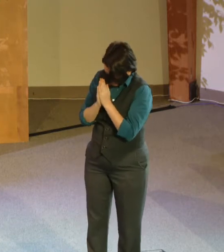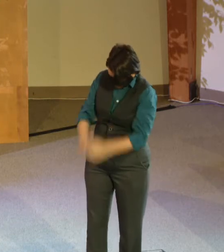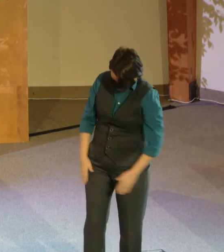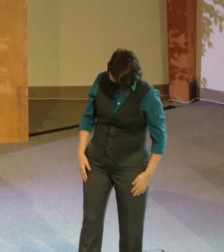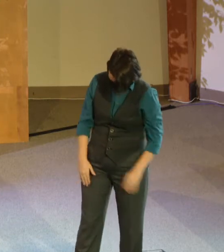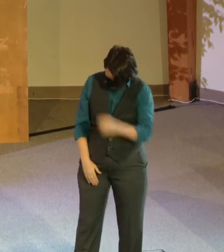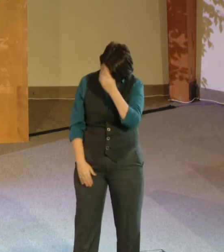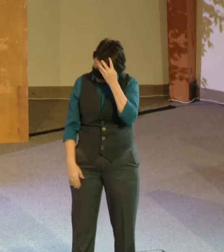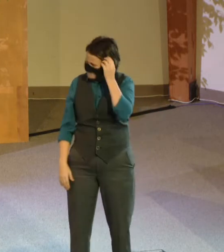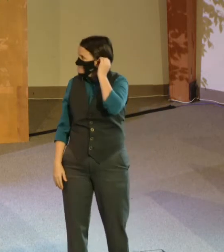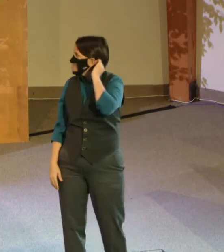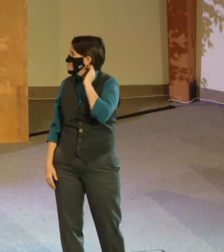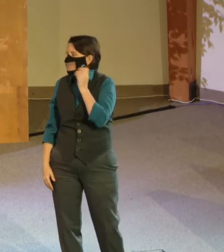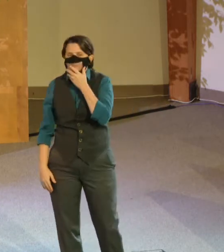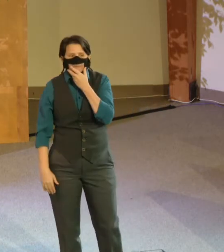Woo!